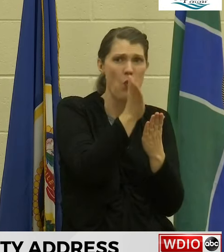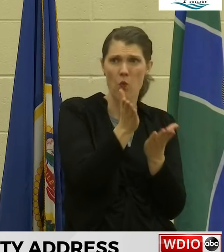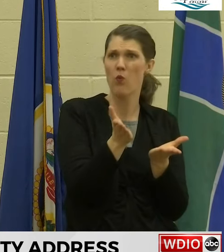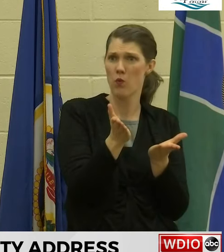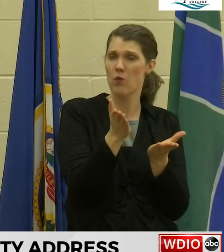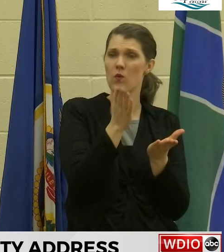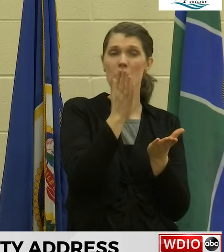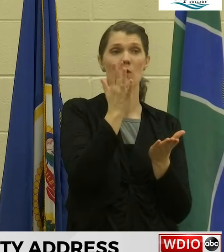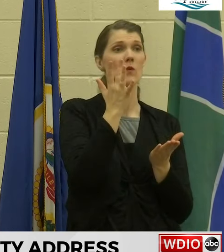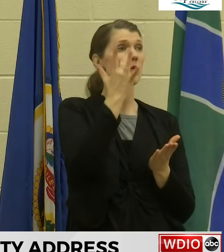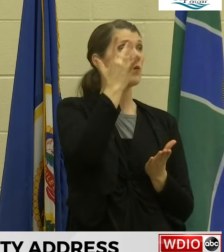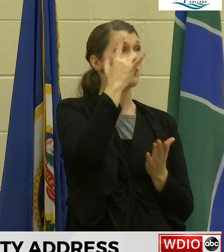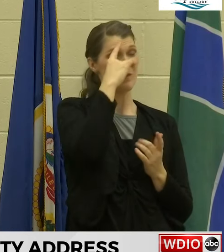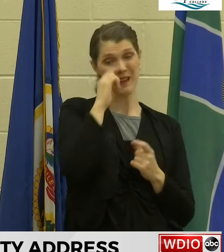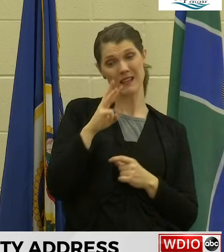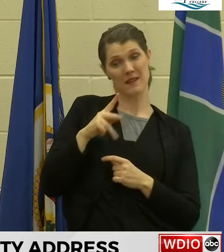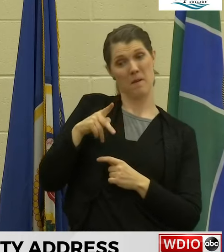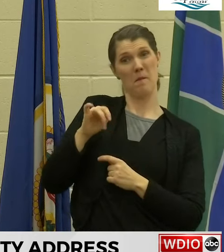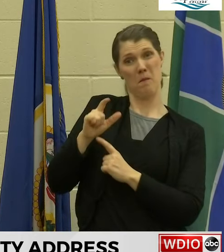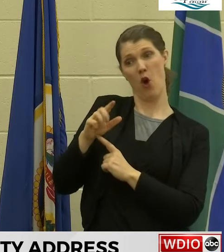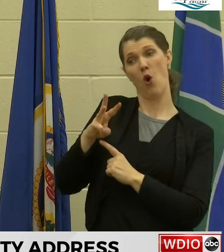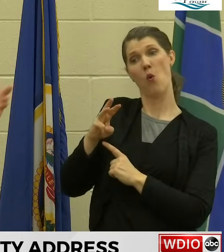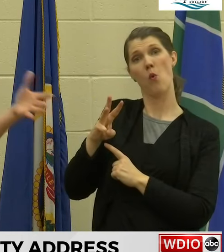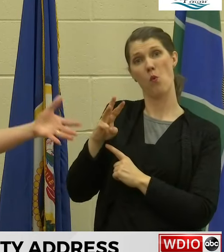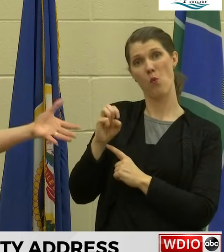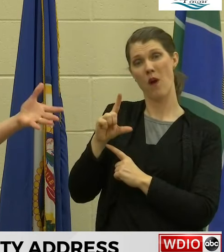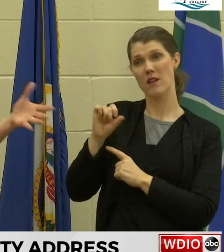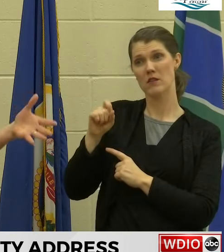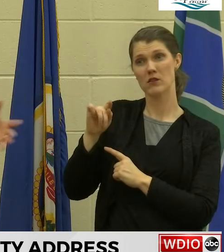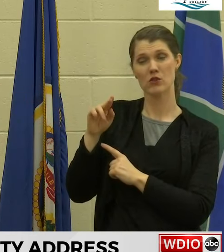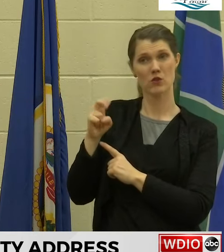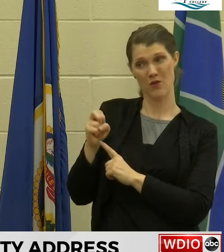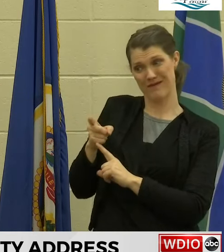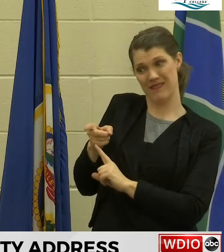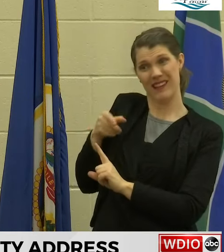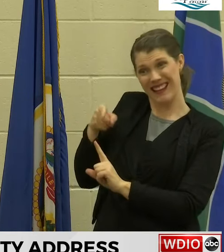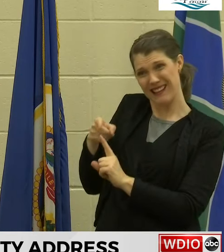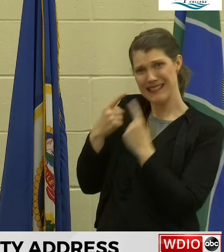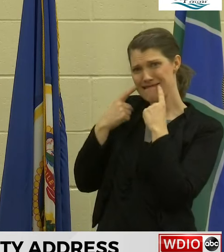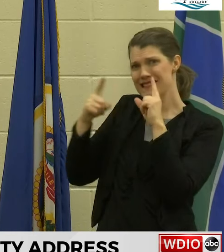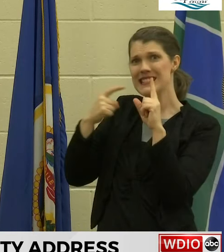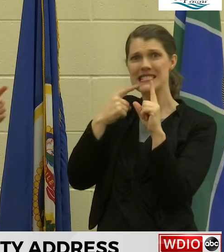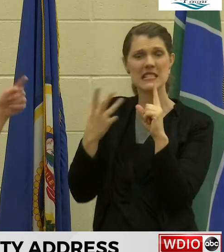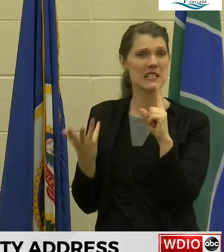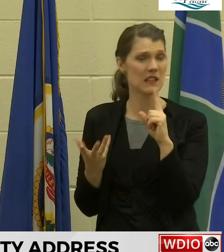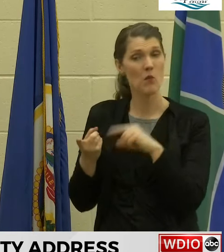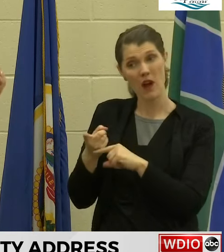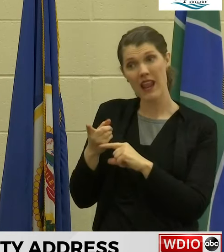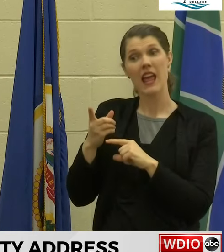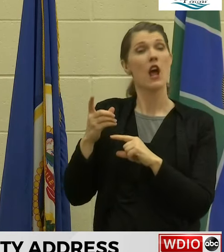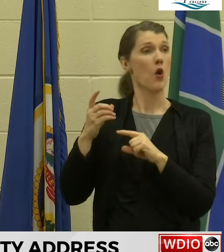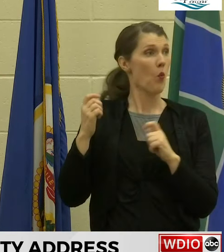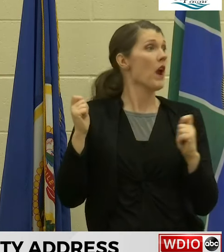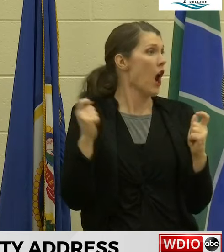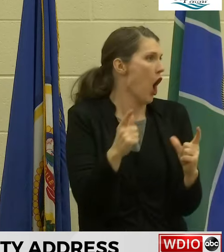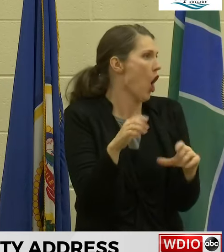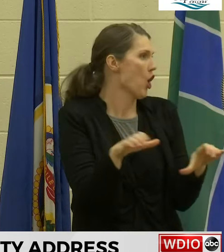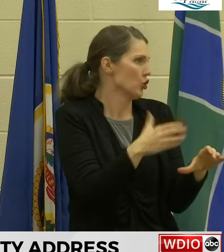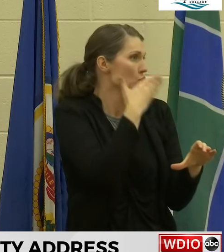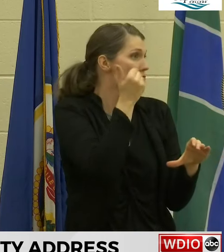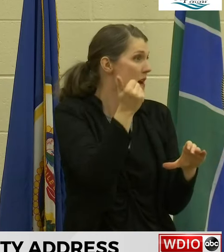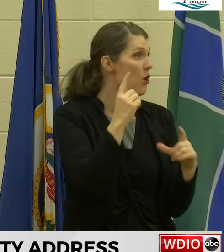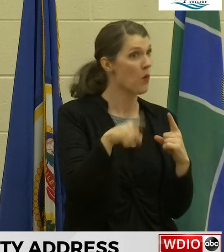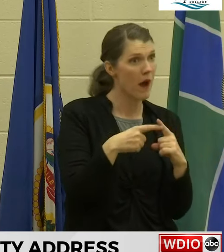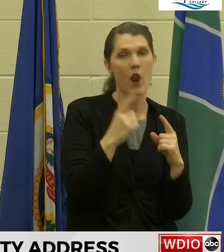community. Because as Paul Wellstone said, we all do better when we all do